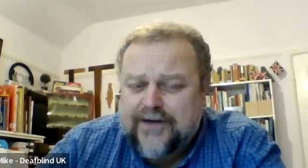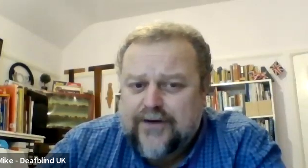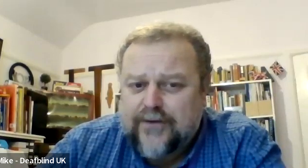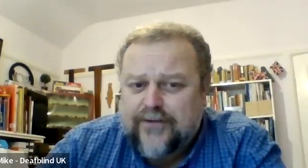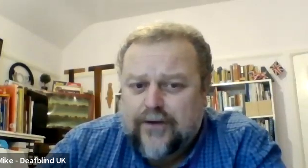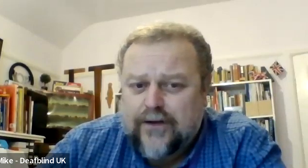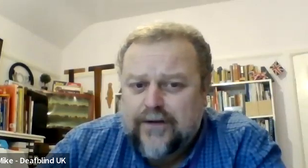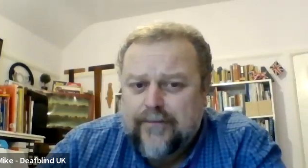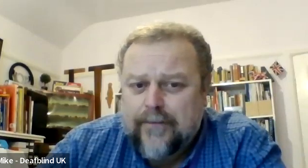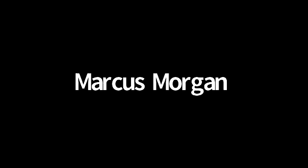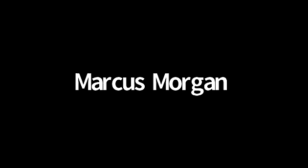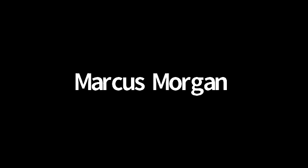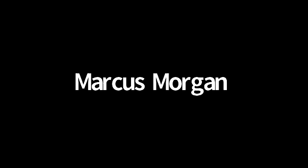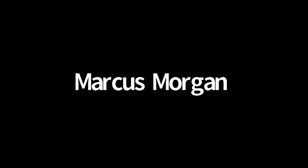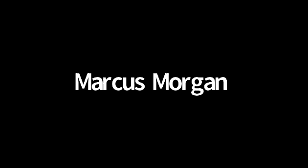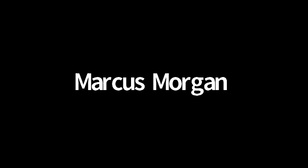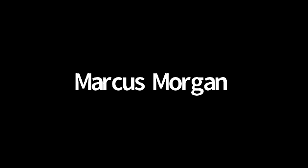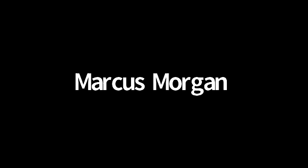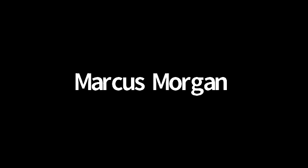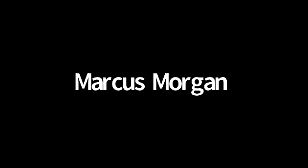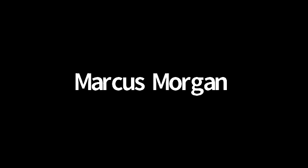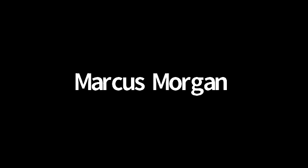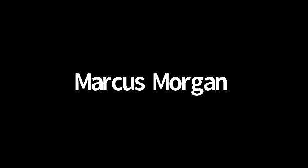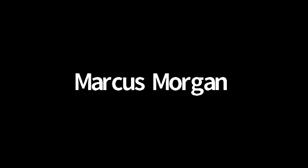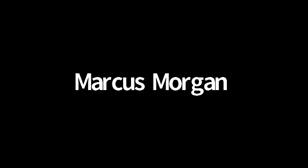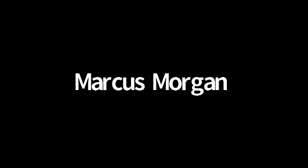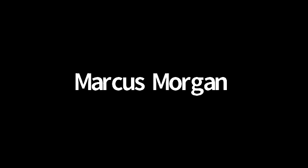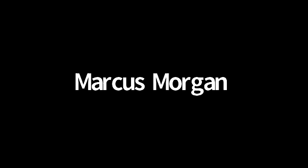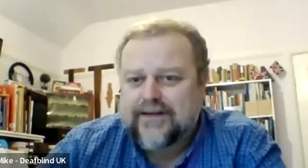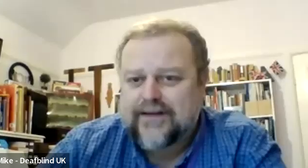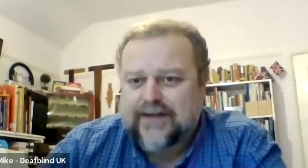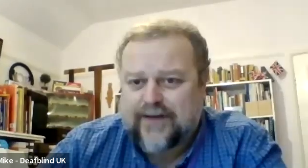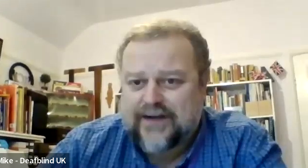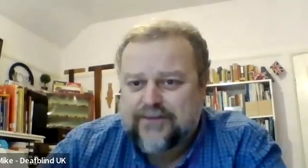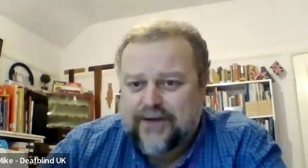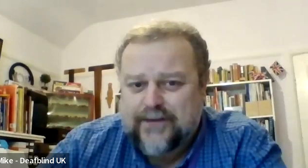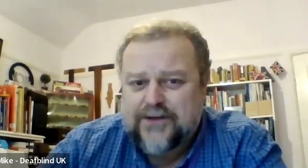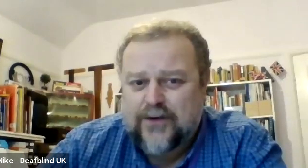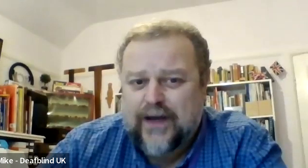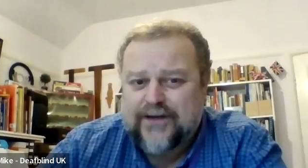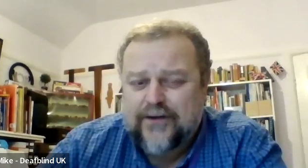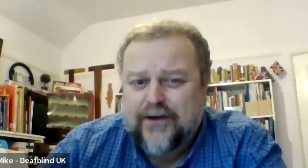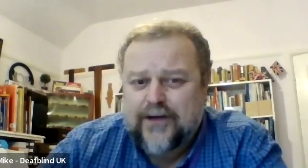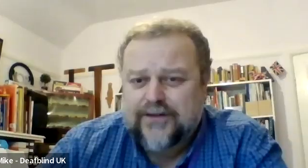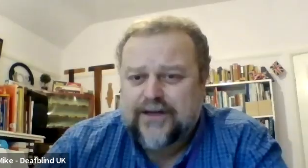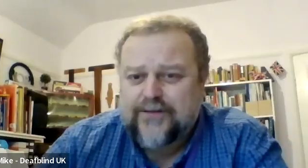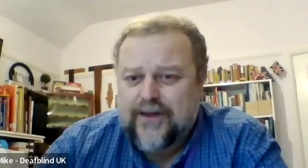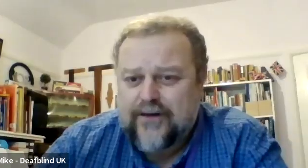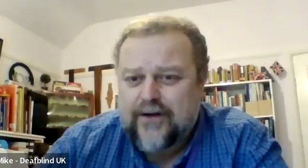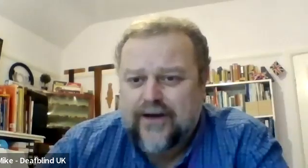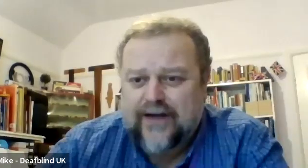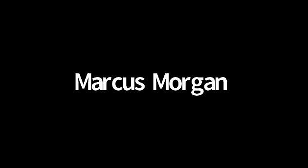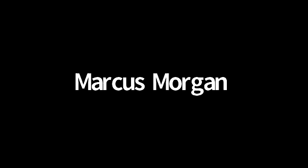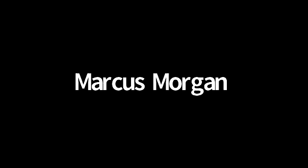met Andrew before? I have had emails from him, I believe. I just Okay, need to... that's fine. I just wanted to make sure we had an ongoing contact with